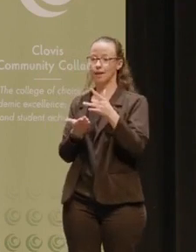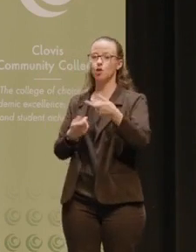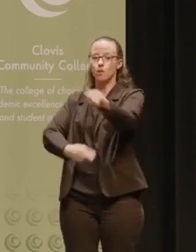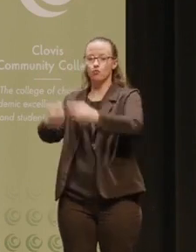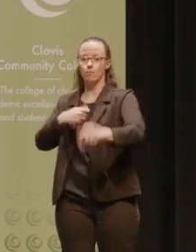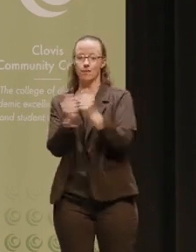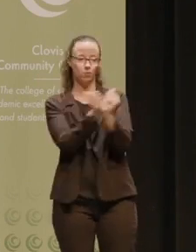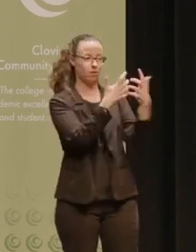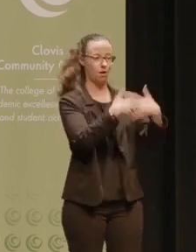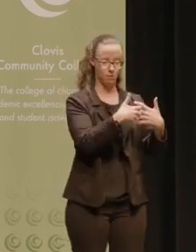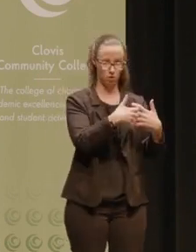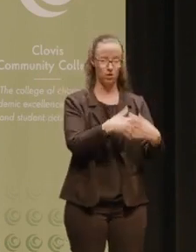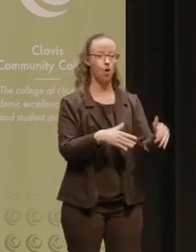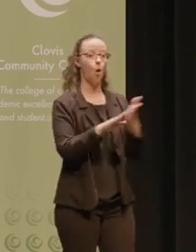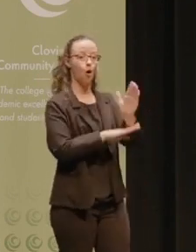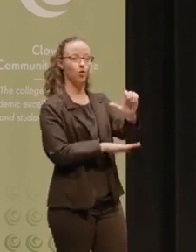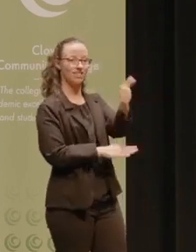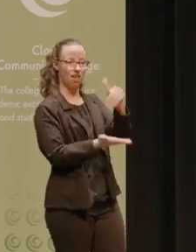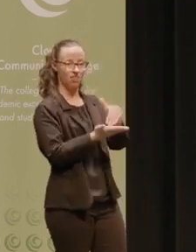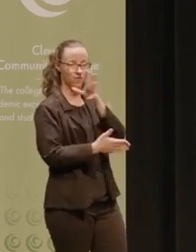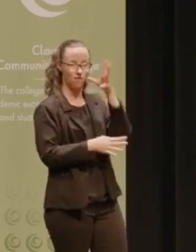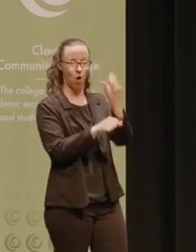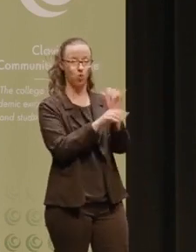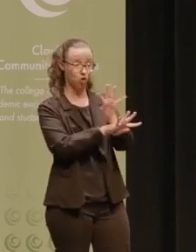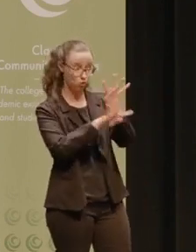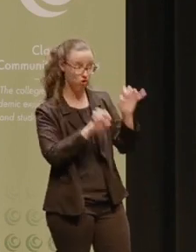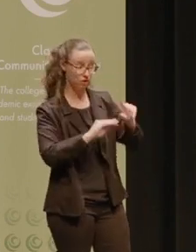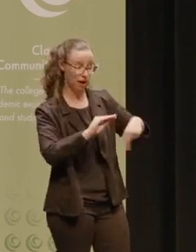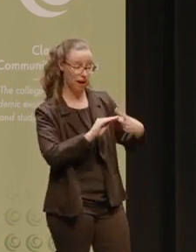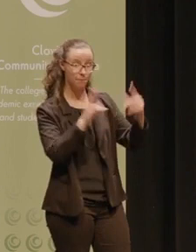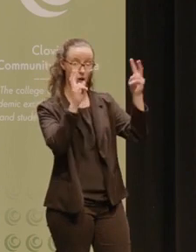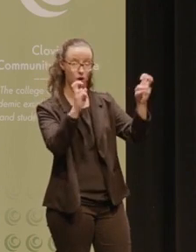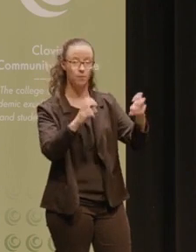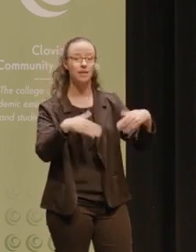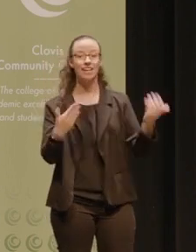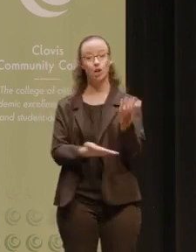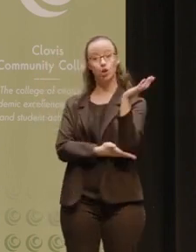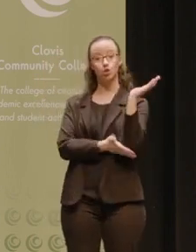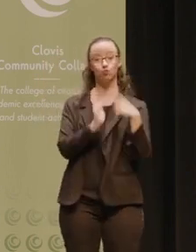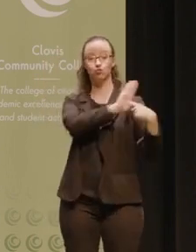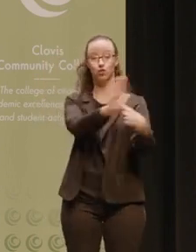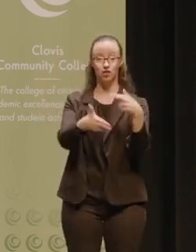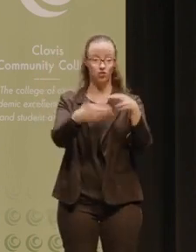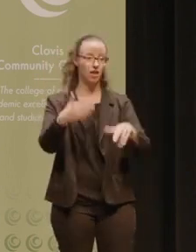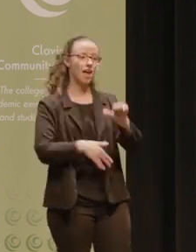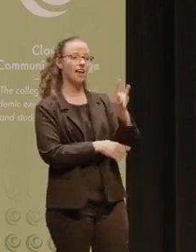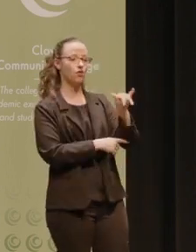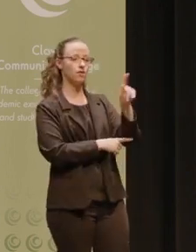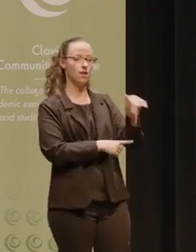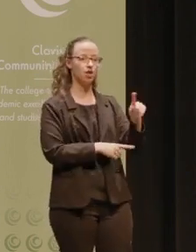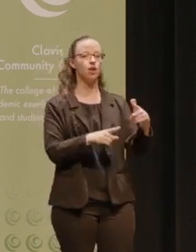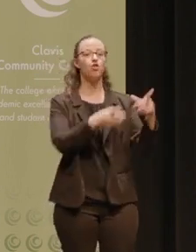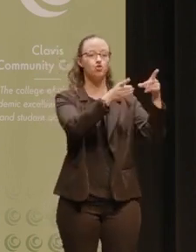by automation. More than 10,000 farm workers were surveyed about this topic, and here to present those results are Karen Aceves,